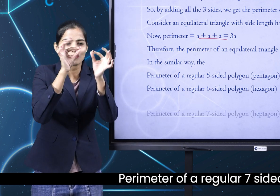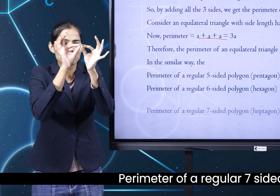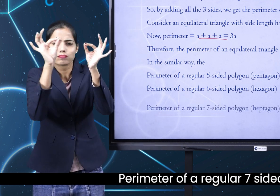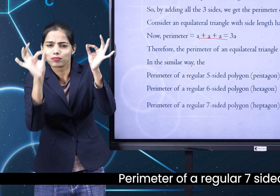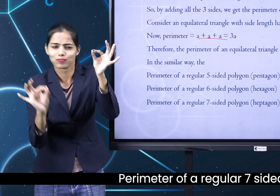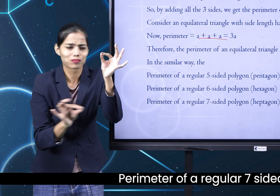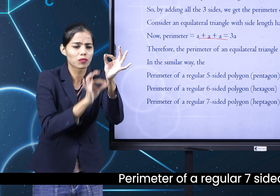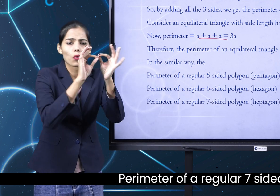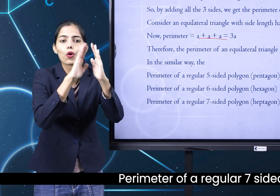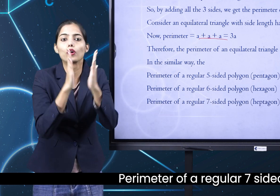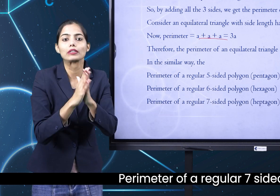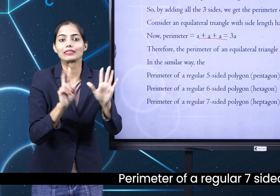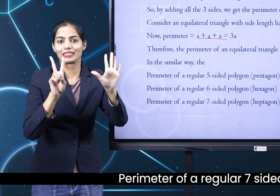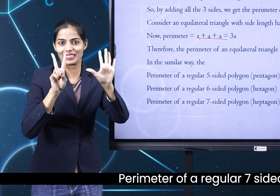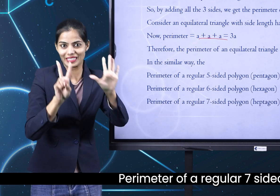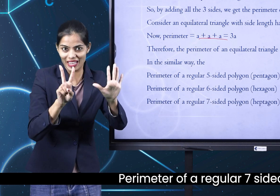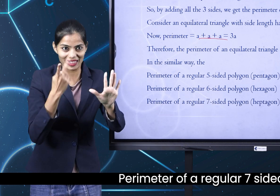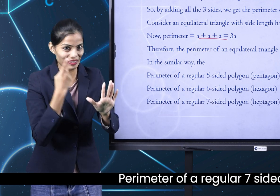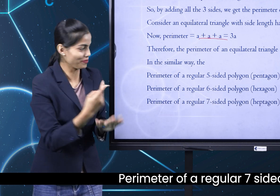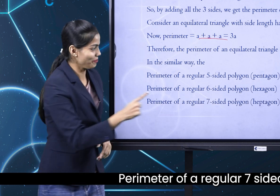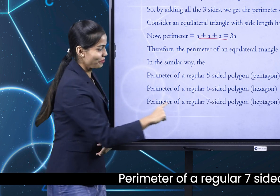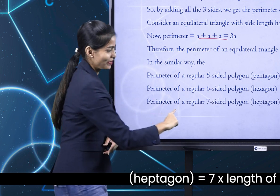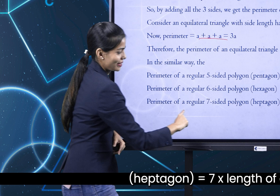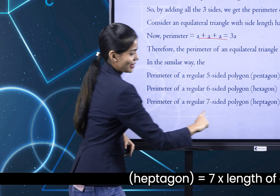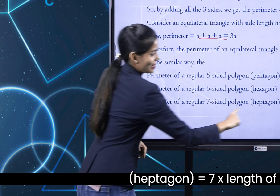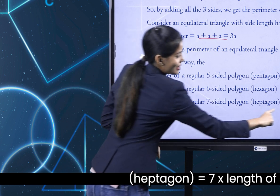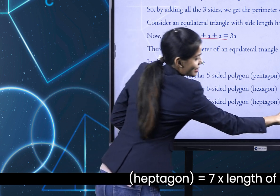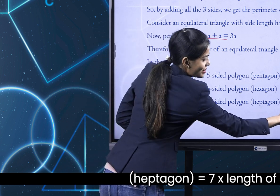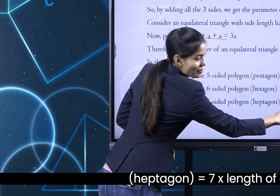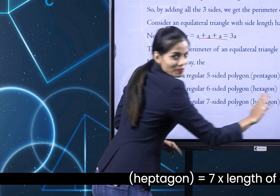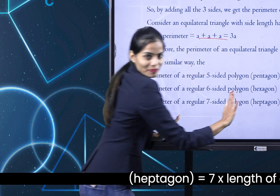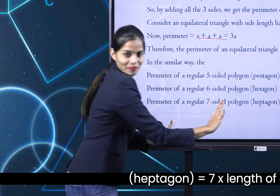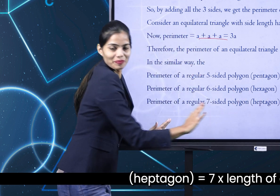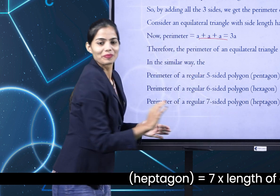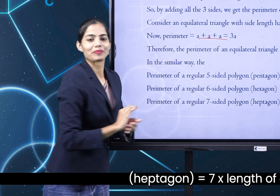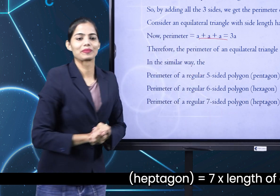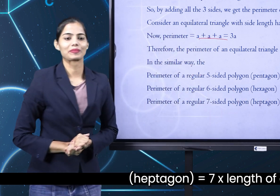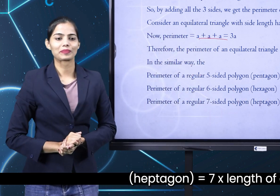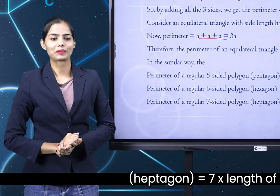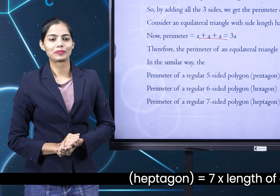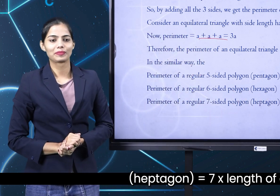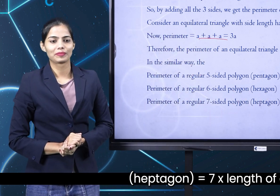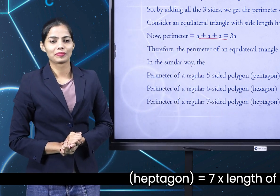Perimeter of a regular 7-sided polygon, heptagon, is equal to 7 into length of any